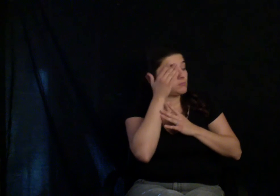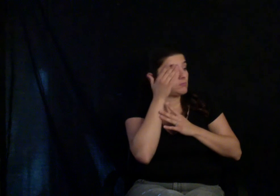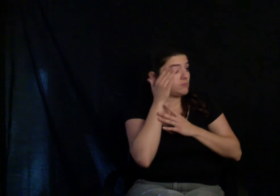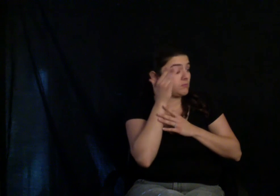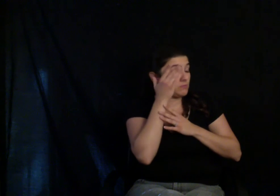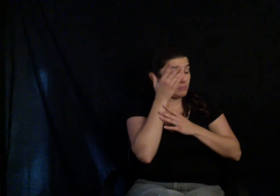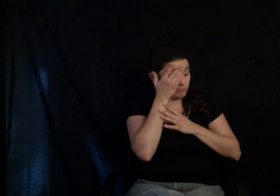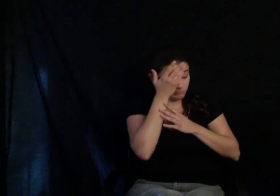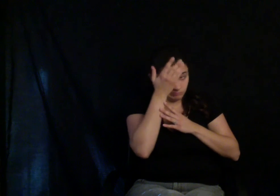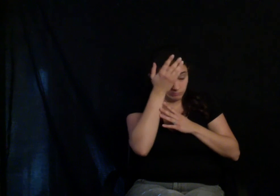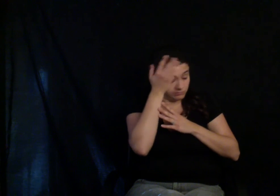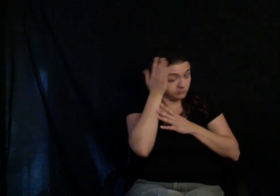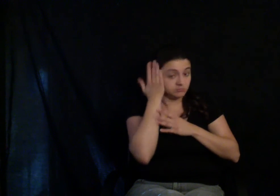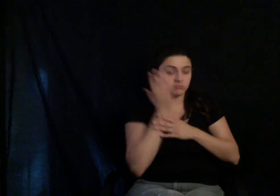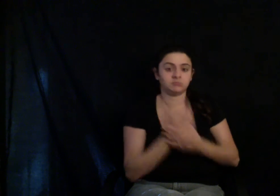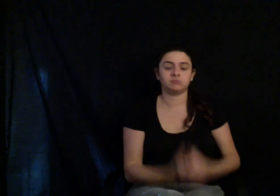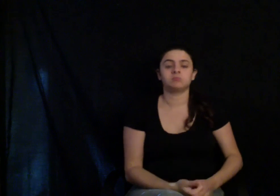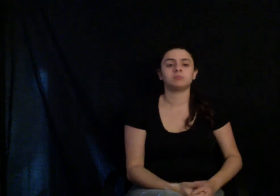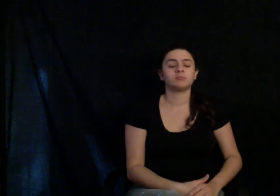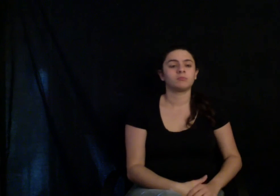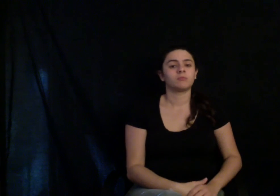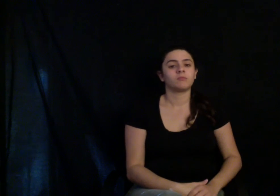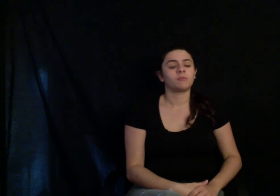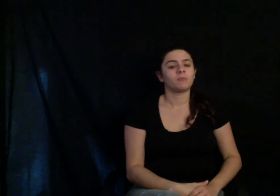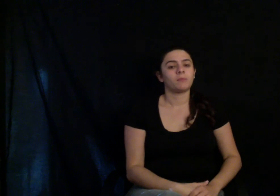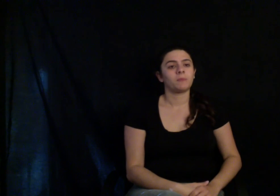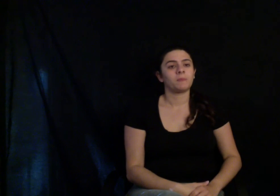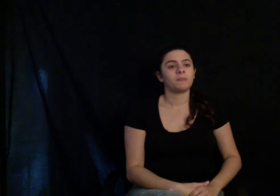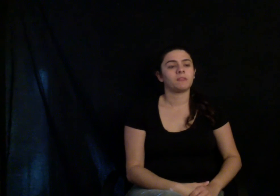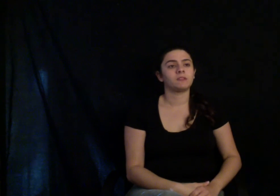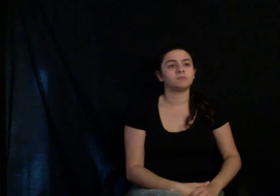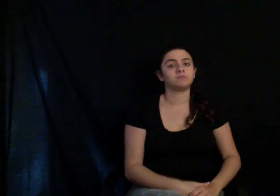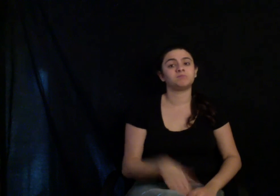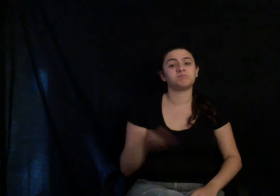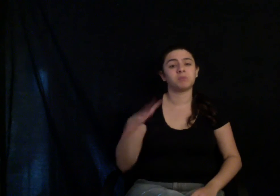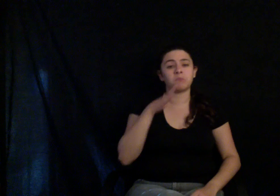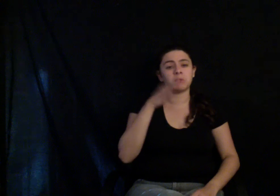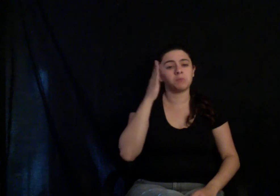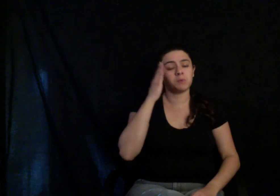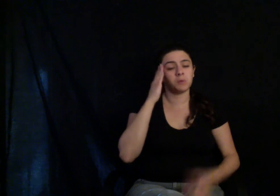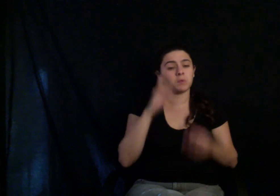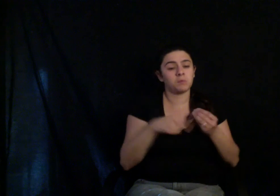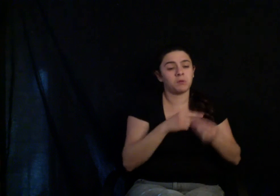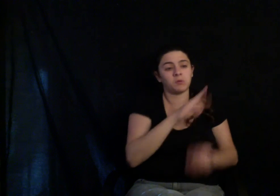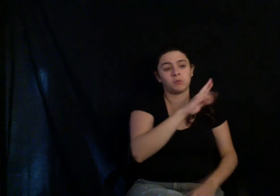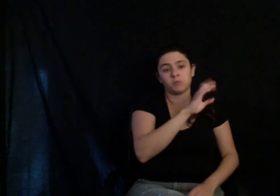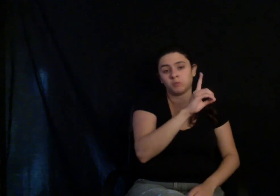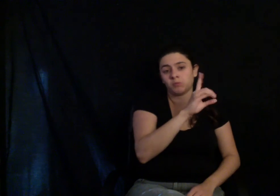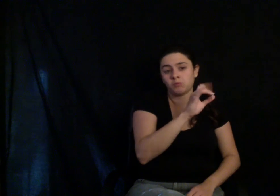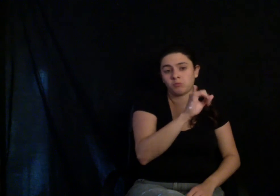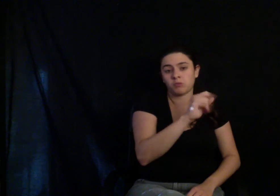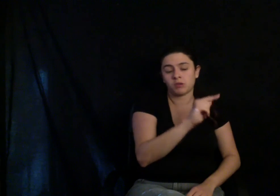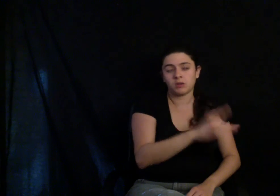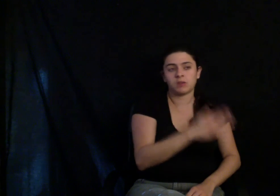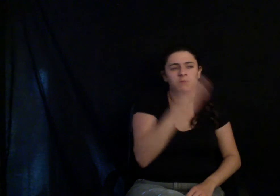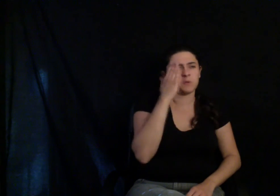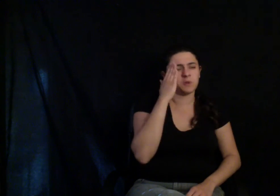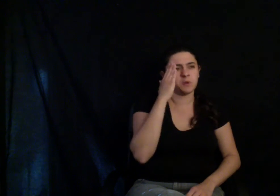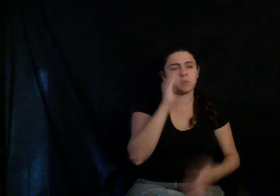and she knows that Reddit is capable of doing incredible things. And she's a very high tech mommy for her age. I mean, she's